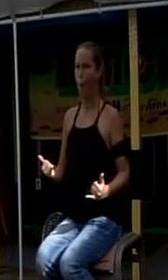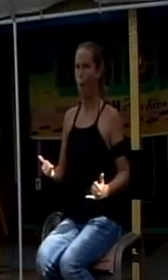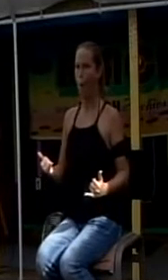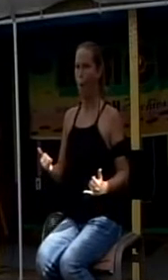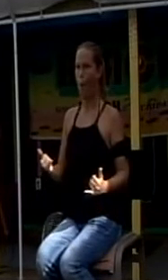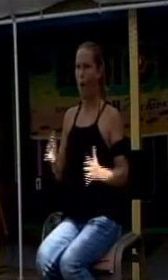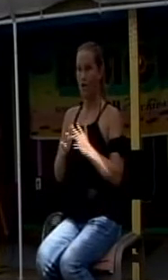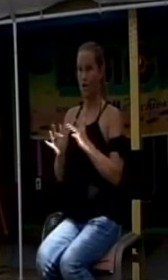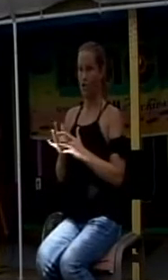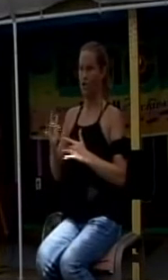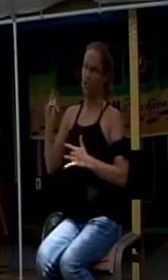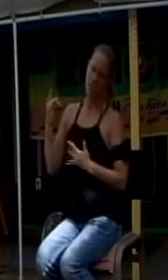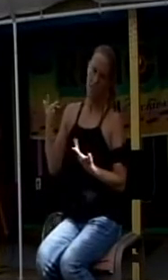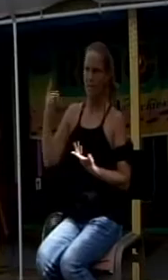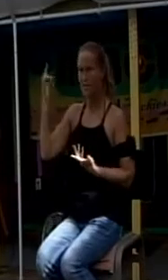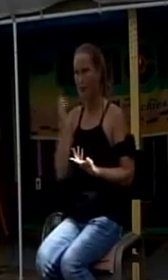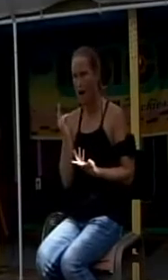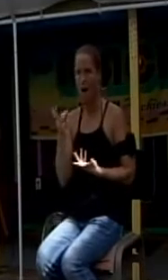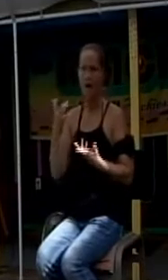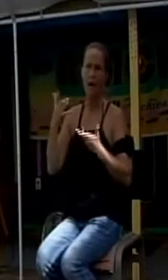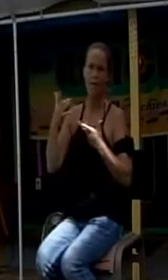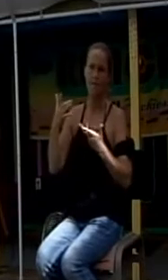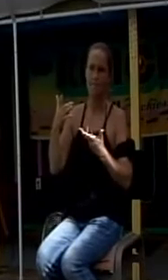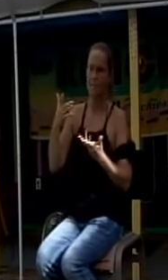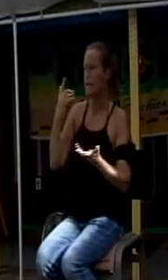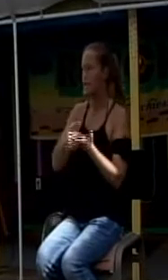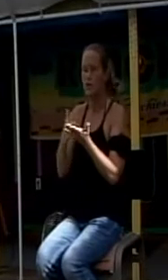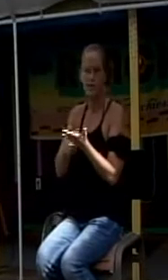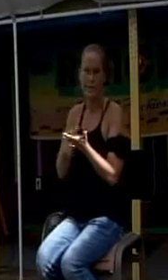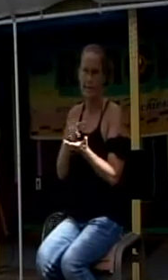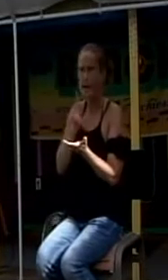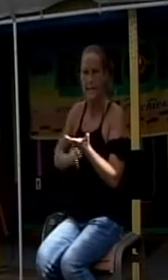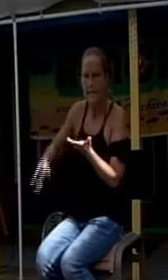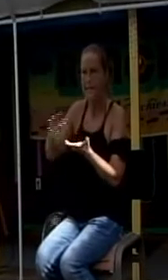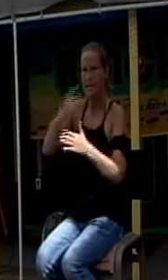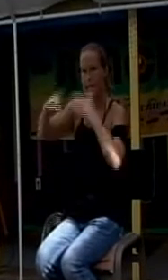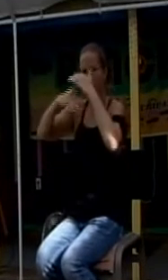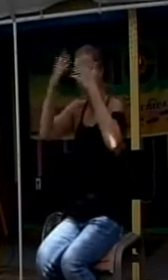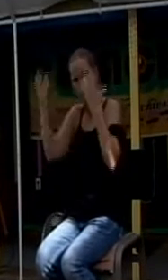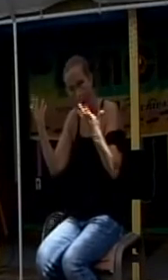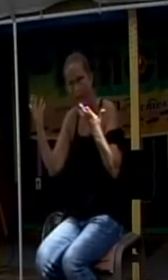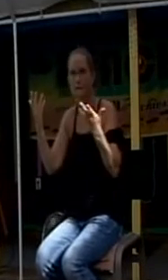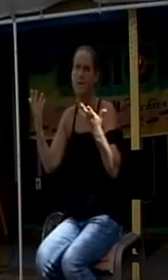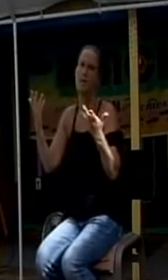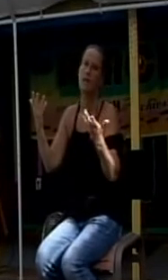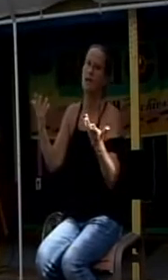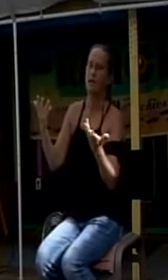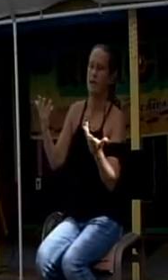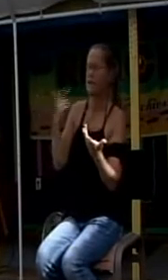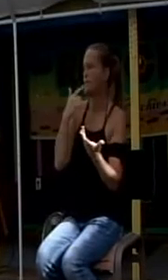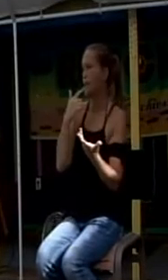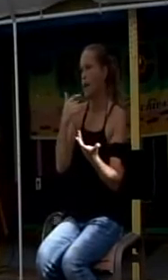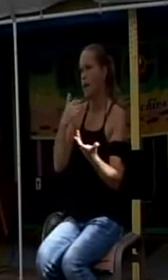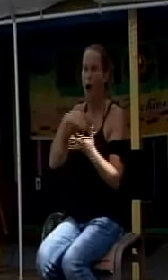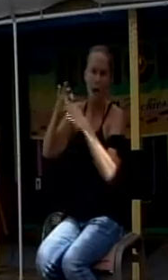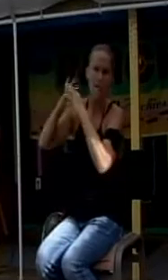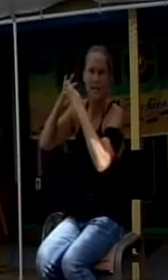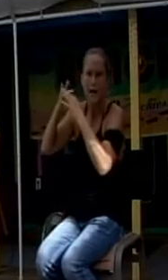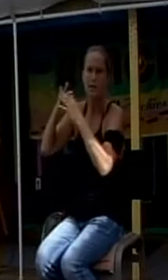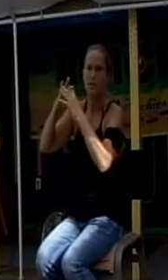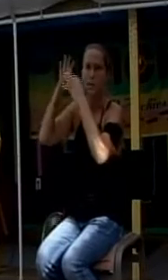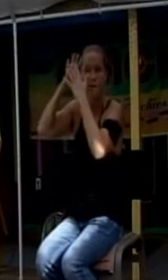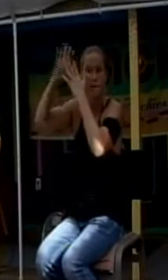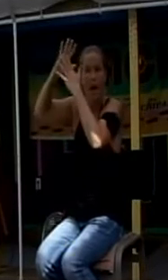and he talks about the kingdom of heaven and how he's one with the Father and how he came to save